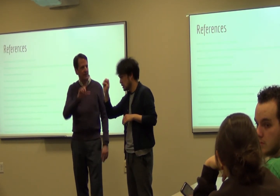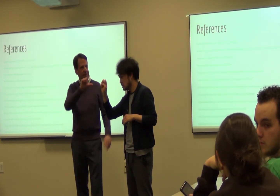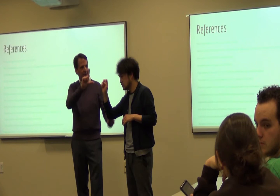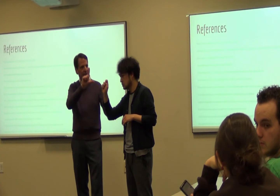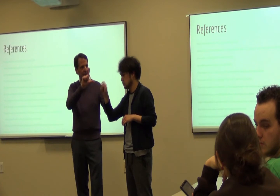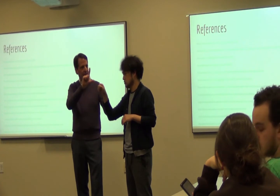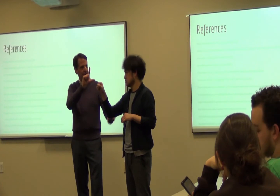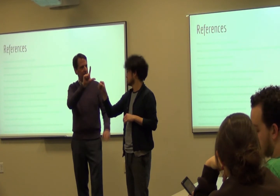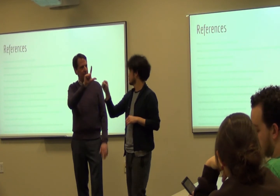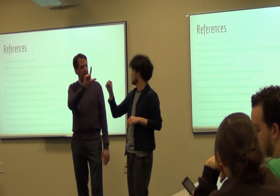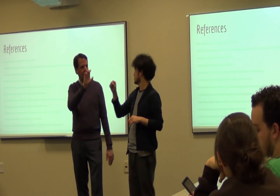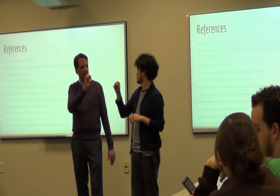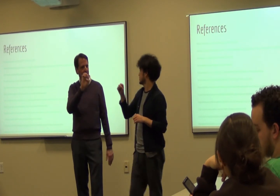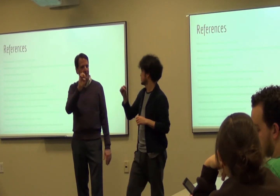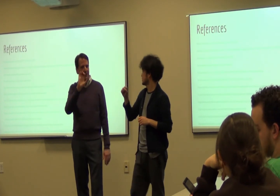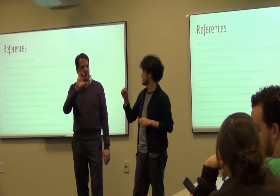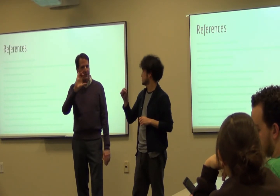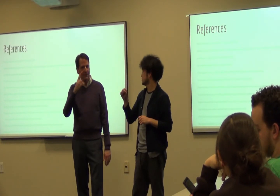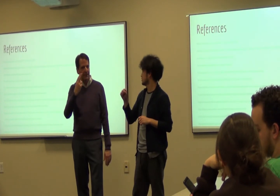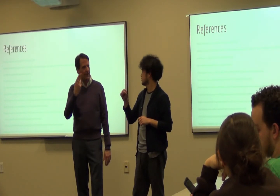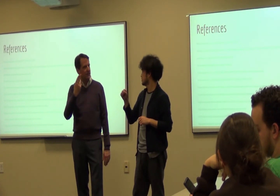you know, like leech.